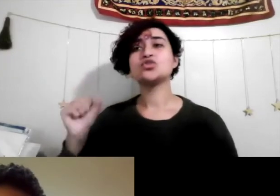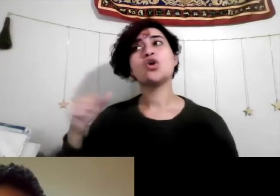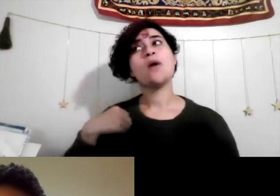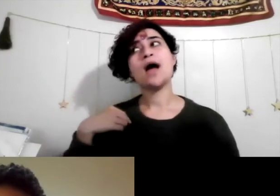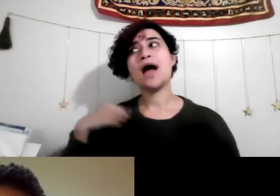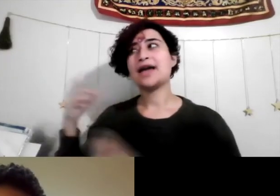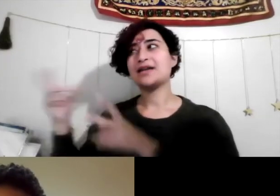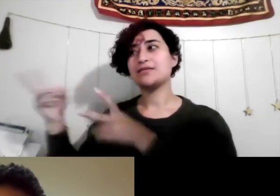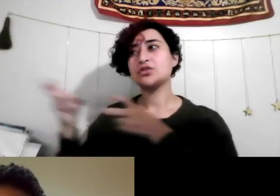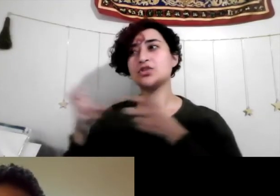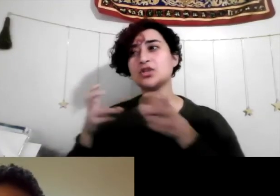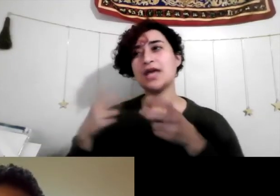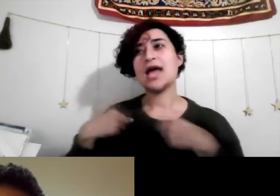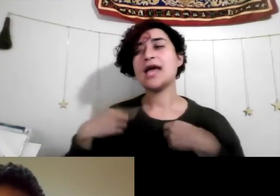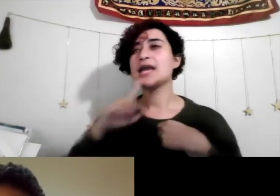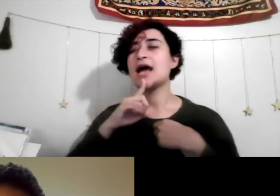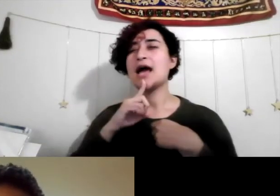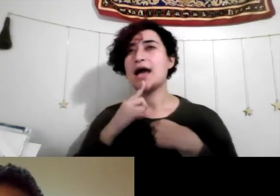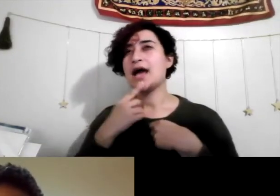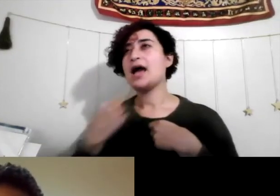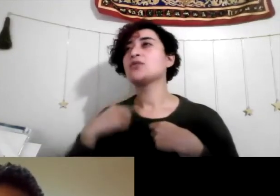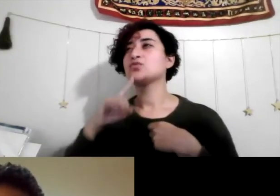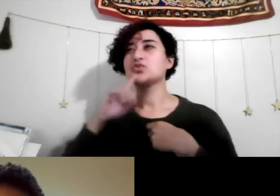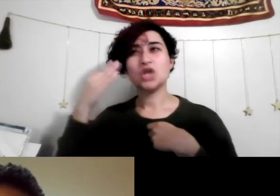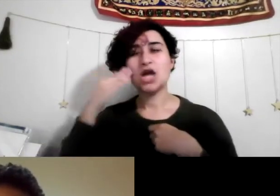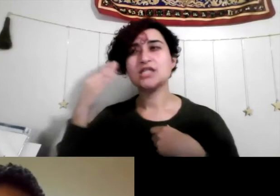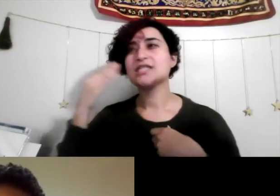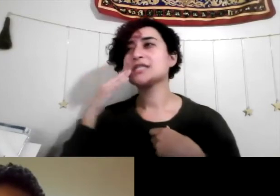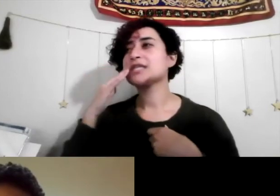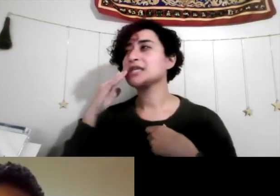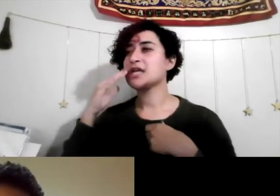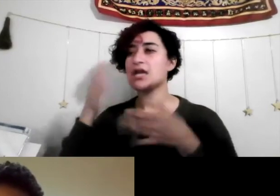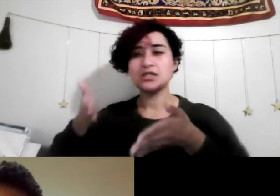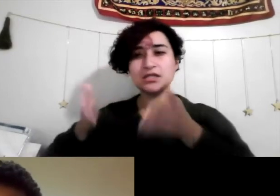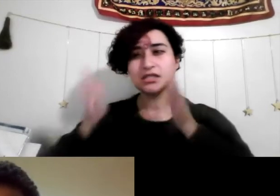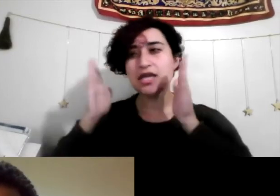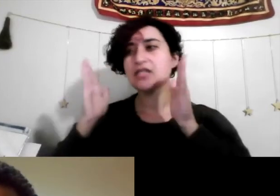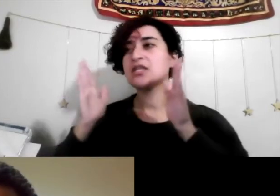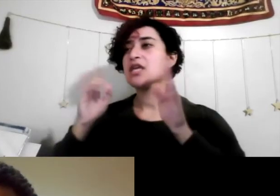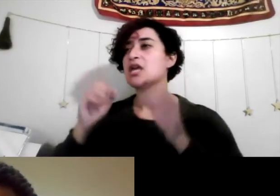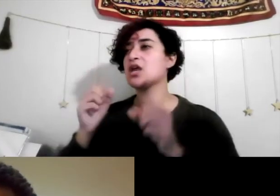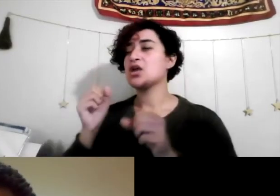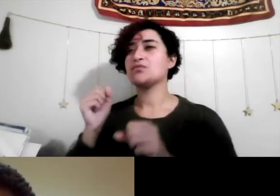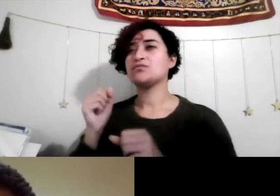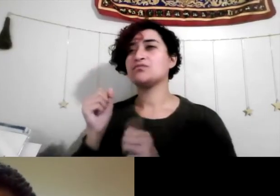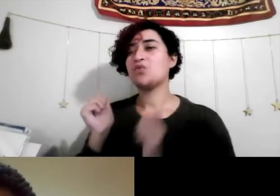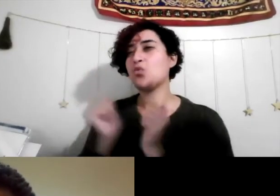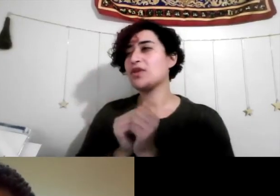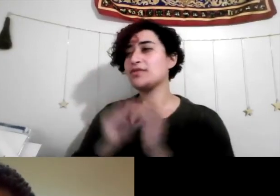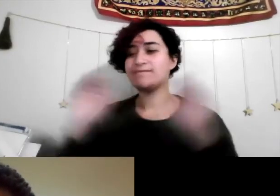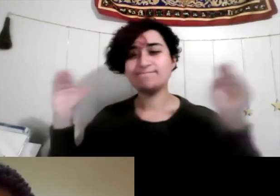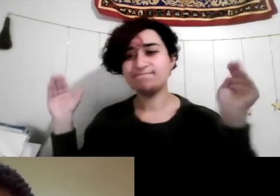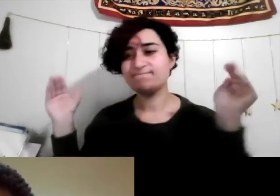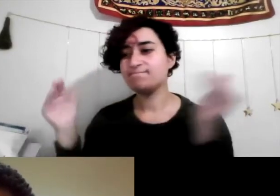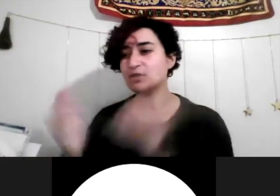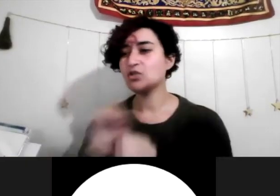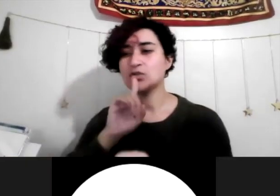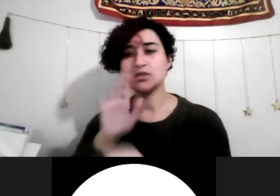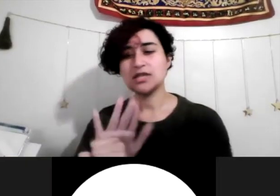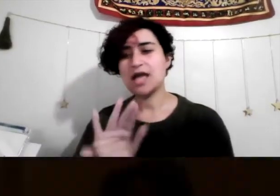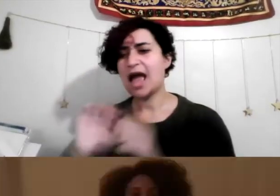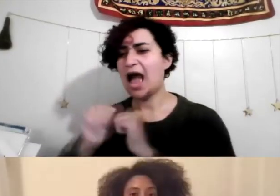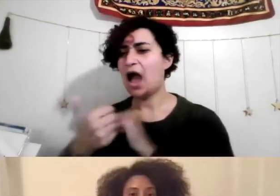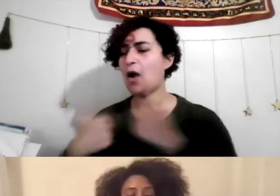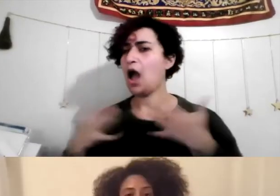really consciously, intentionally, and with deliberate consciousness, decide how I want to be alive. It's